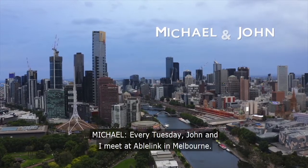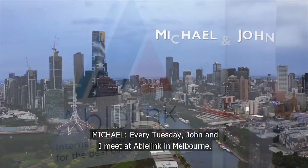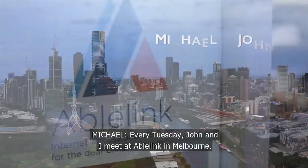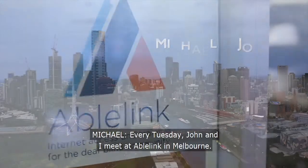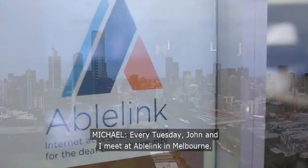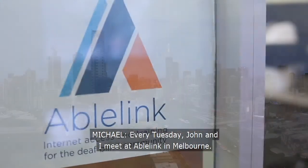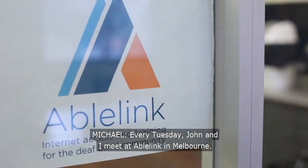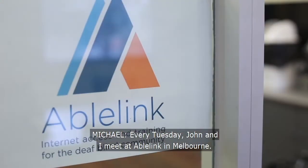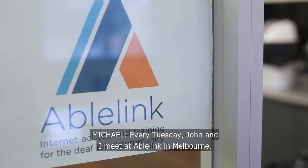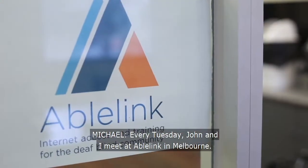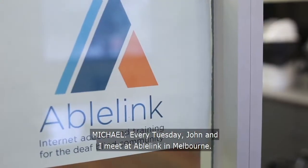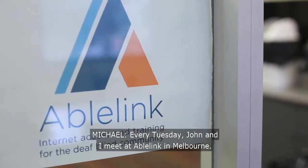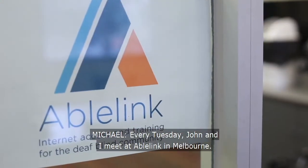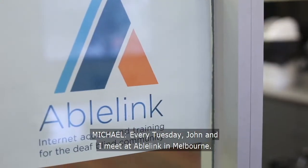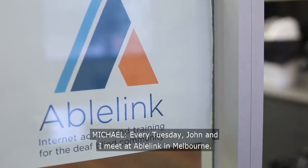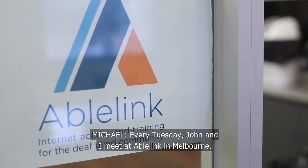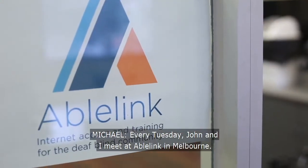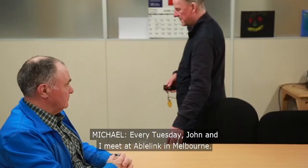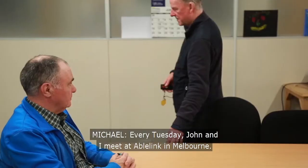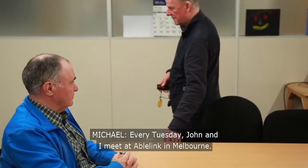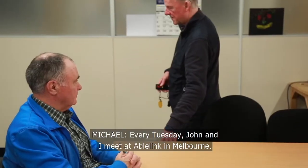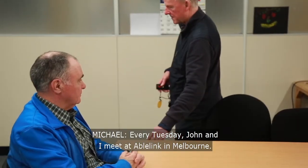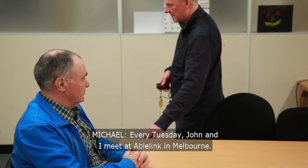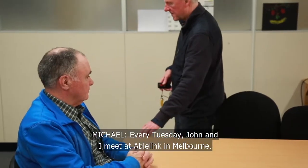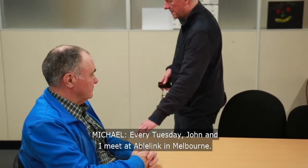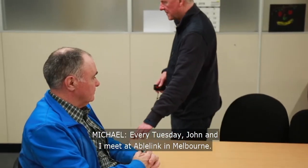Every Tuesday, John and I meet at Able Link in Melbourne.